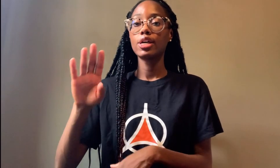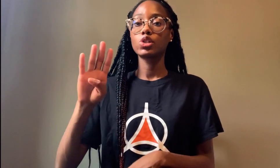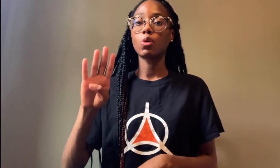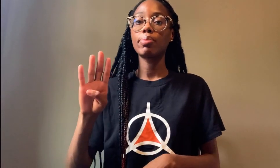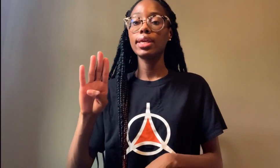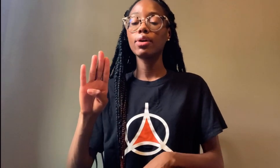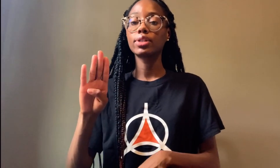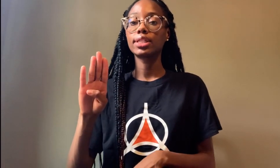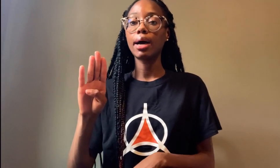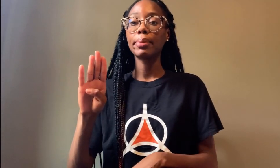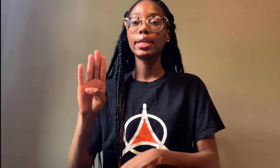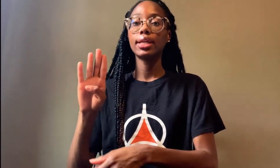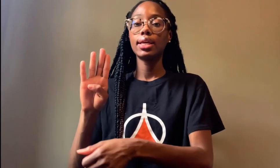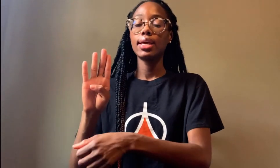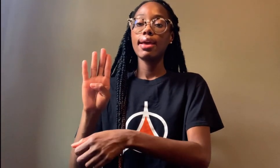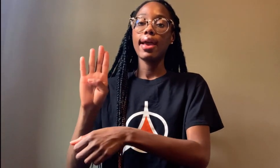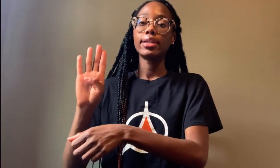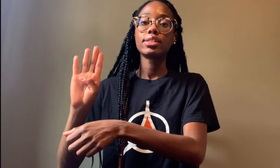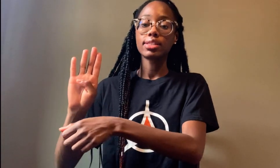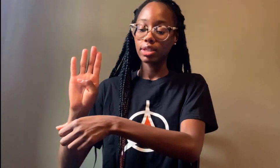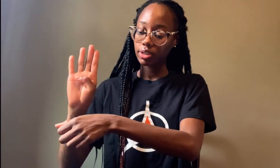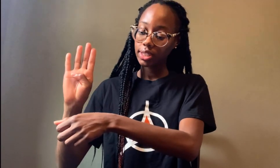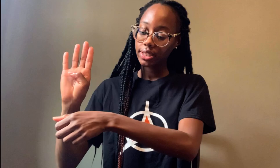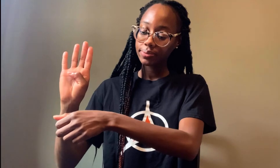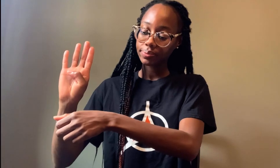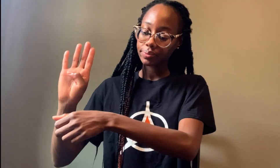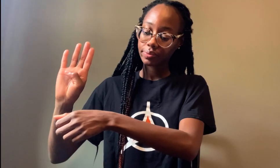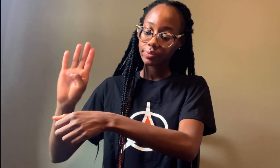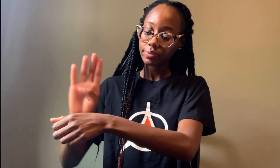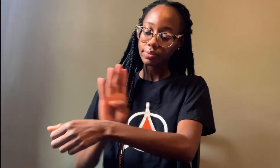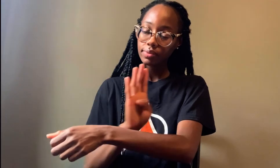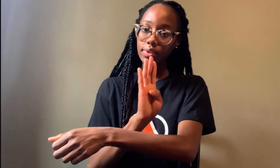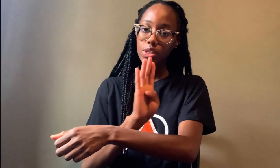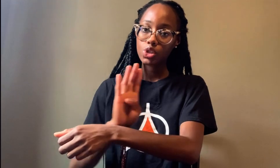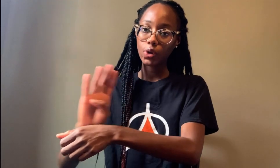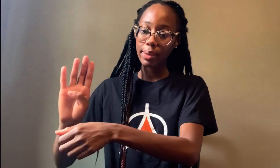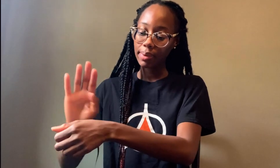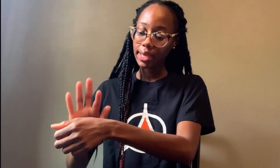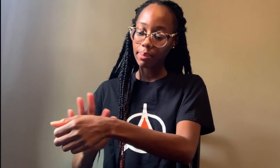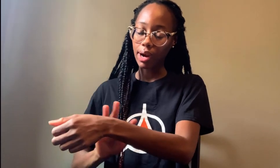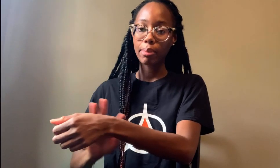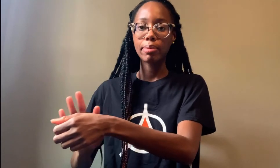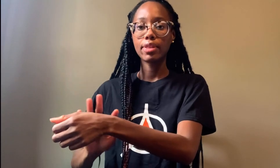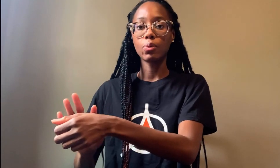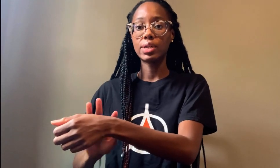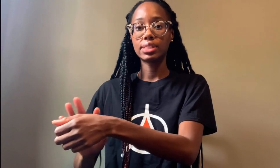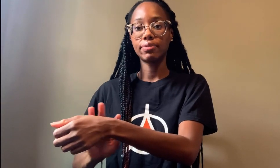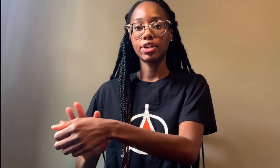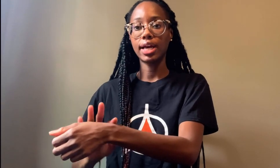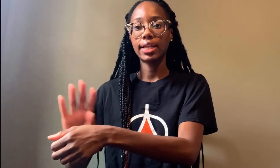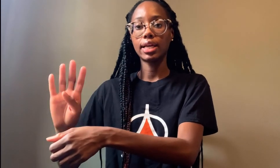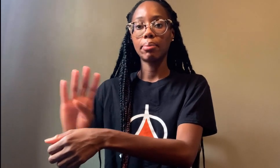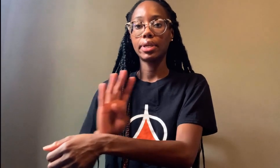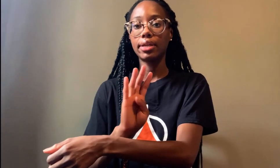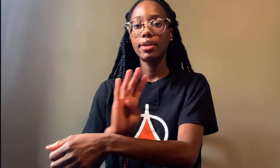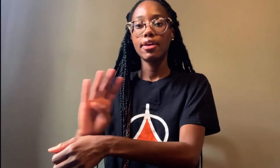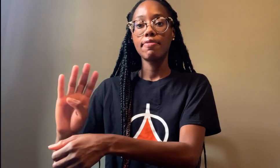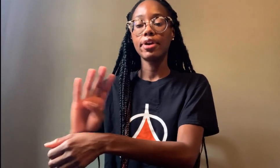So B on the dominant, and it's literally scraping probably the wrist of your non-dominant. Very